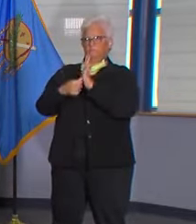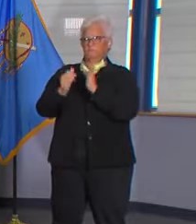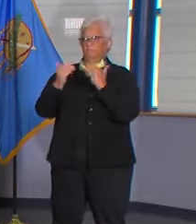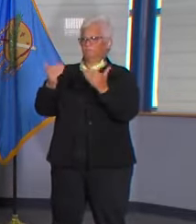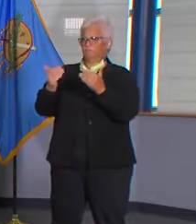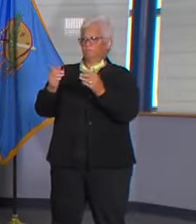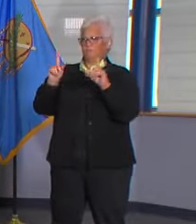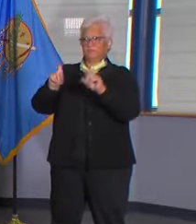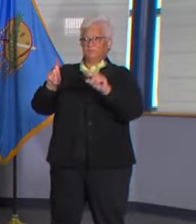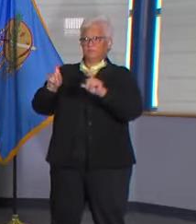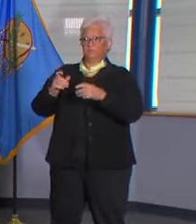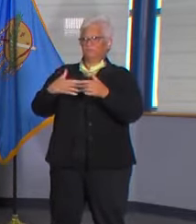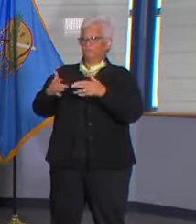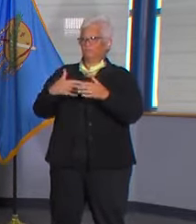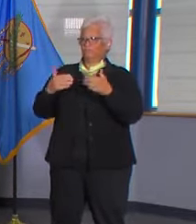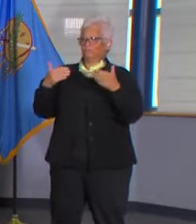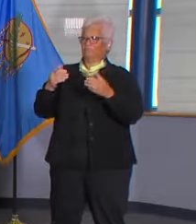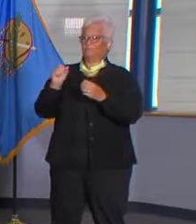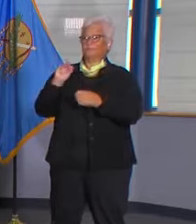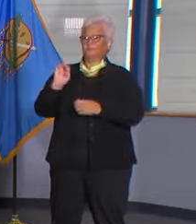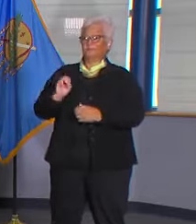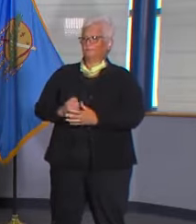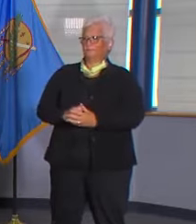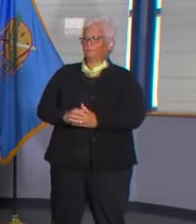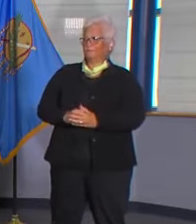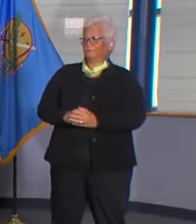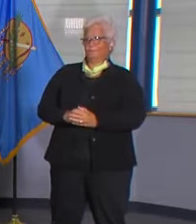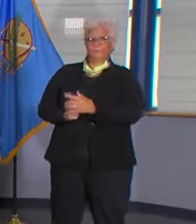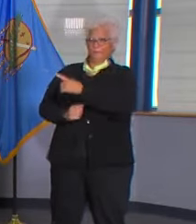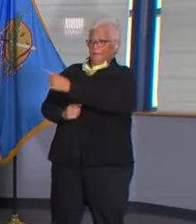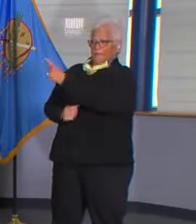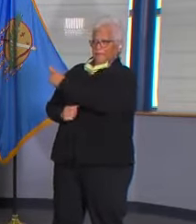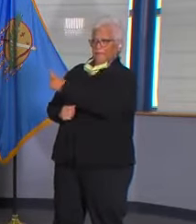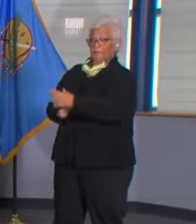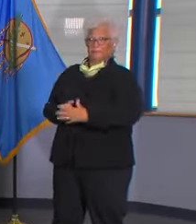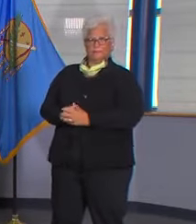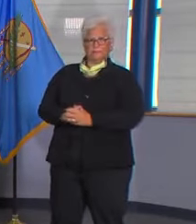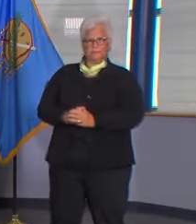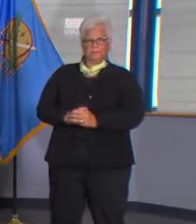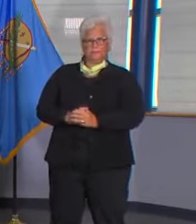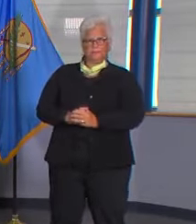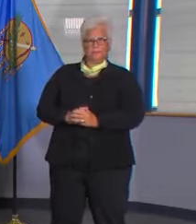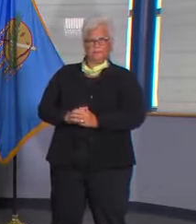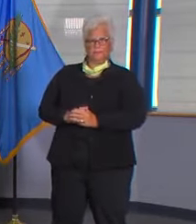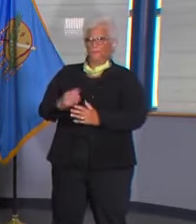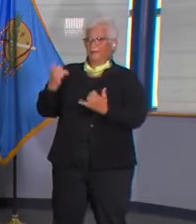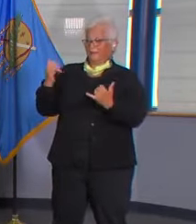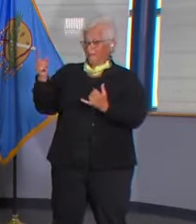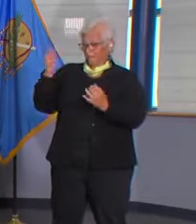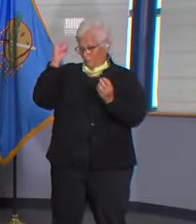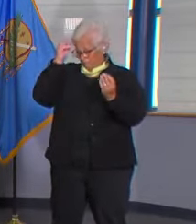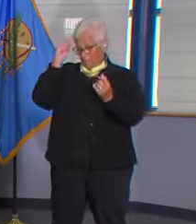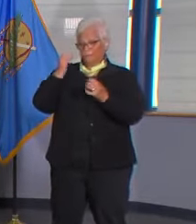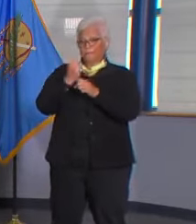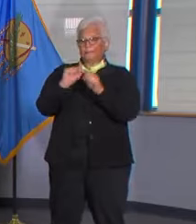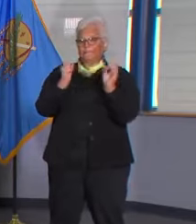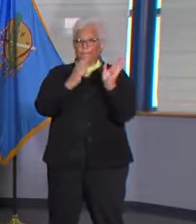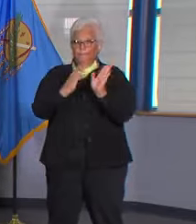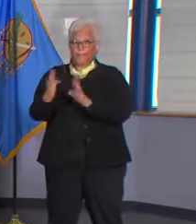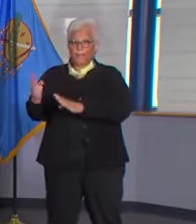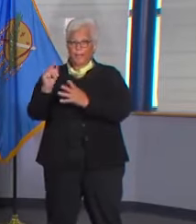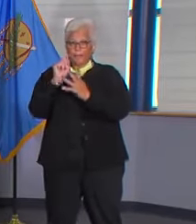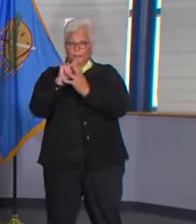Talking about your safety plan certification, how your staff's getting pretty good at that, I was wondering if you could kind of help us out, walk through some numbers, like how many businesses